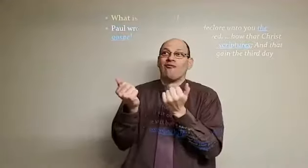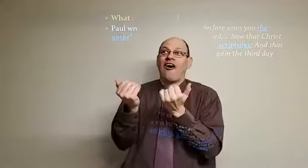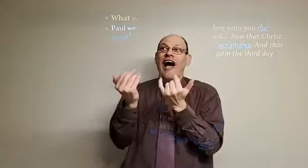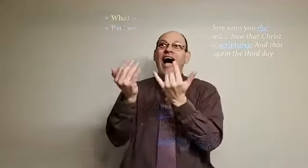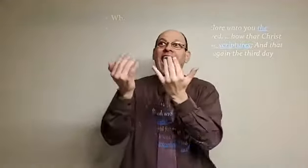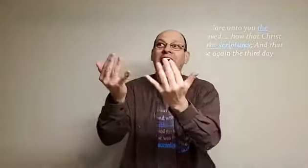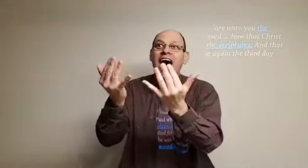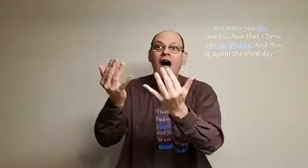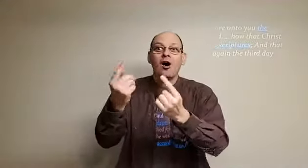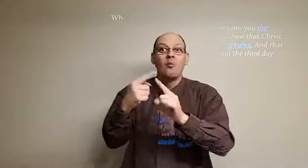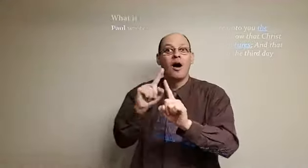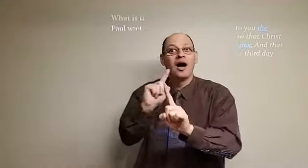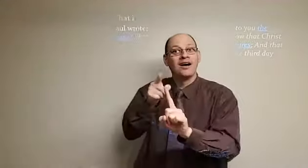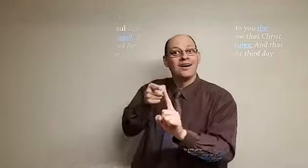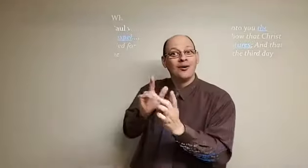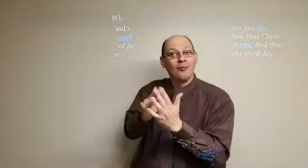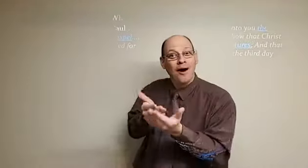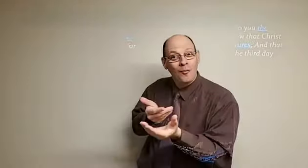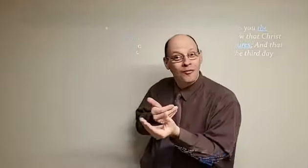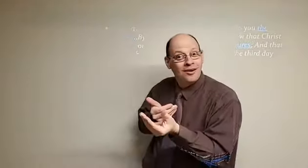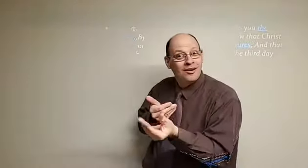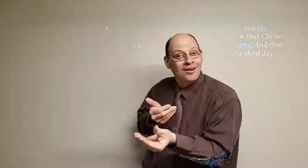storms and you know the tornadoes but you know what